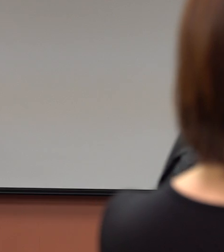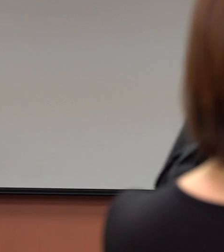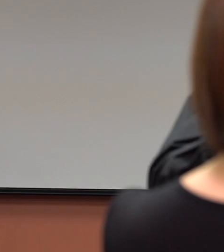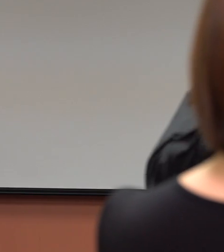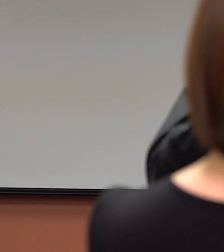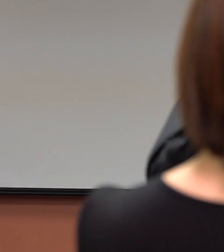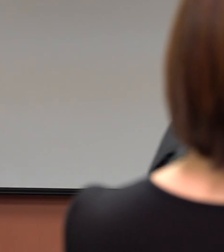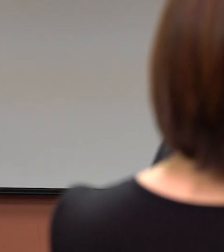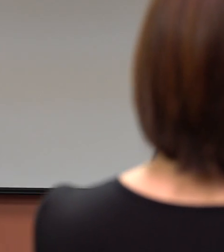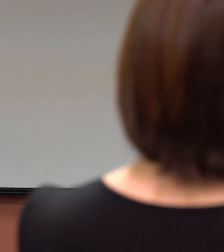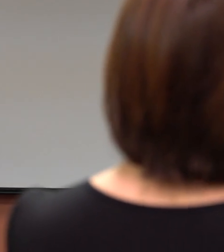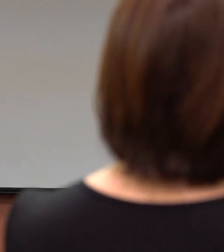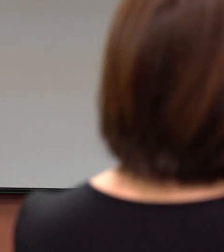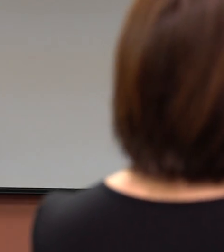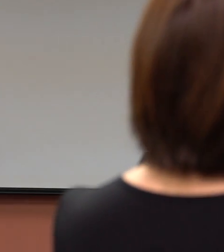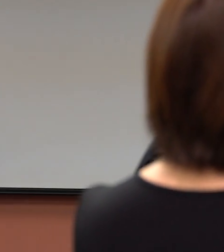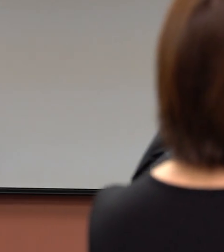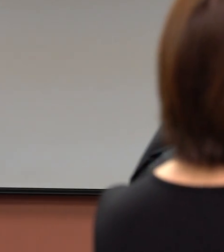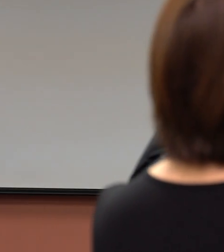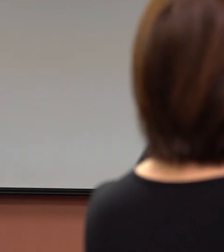client. We are all